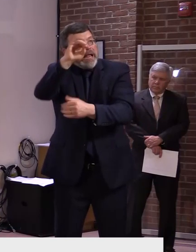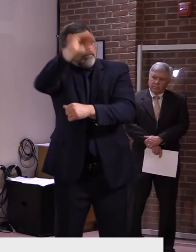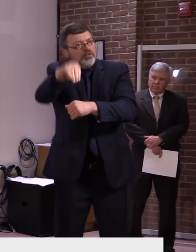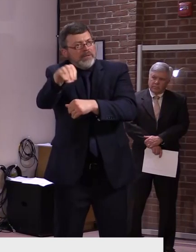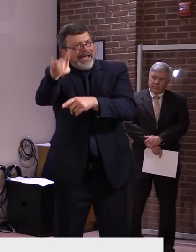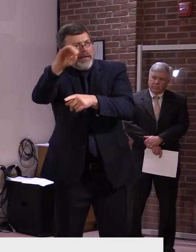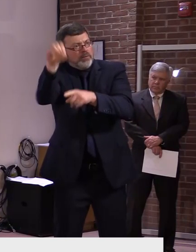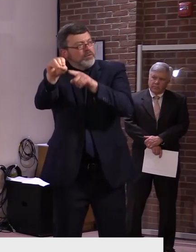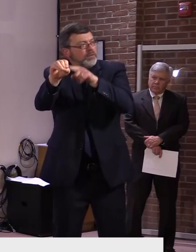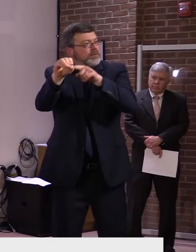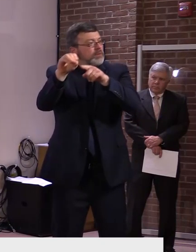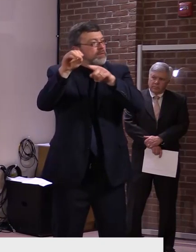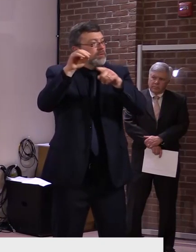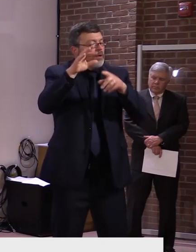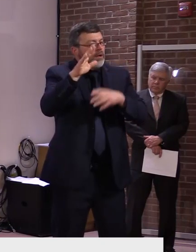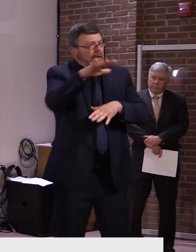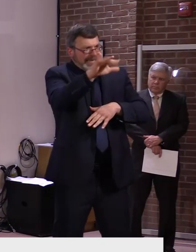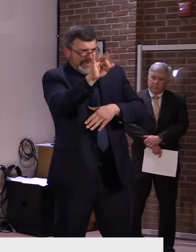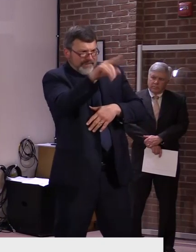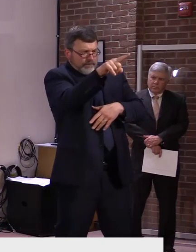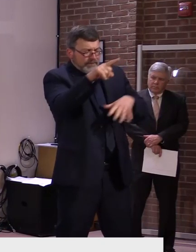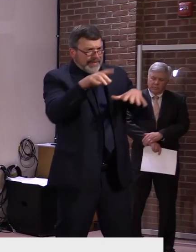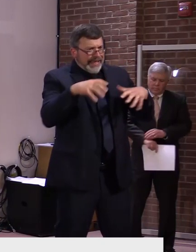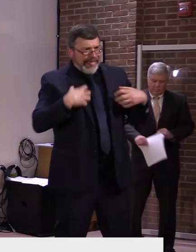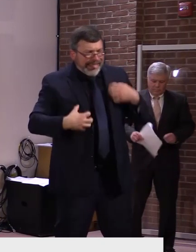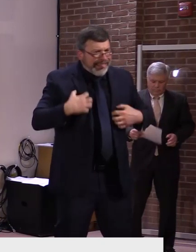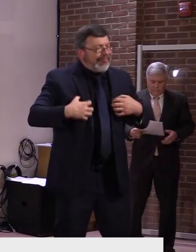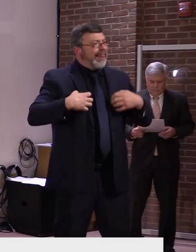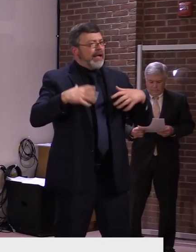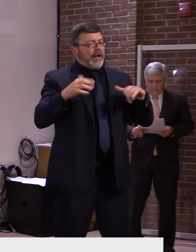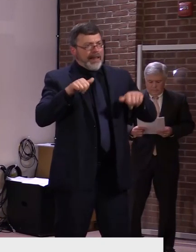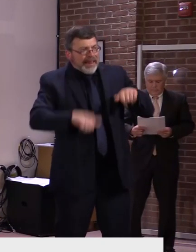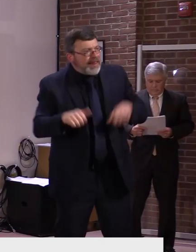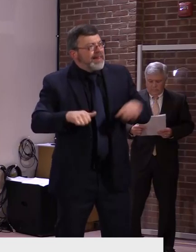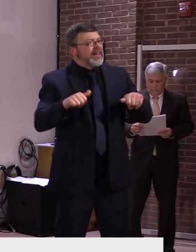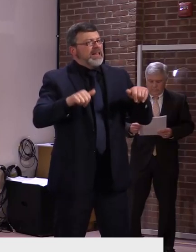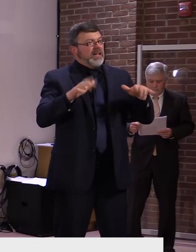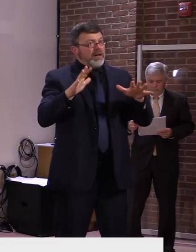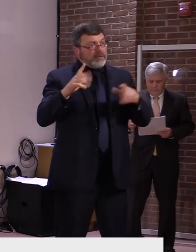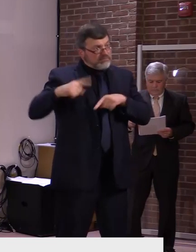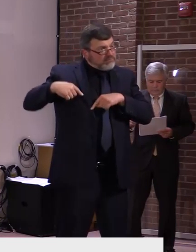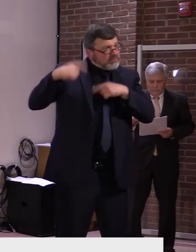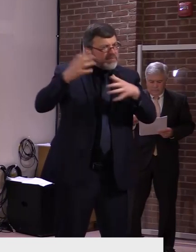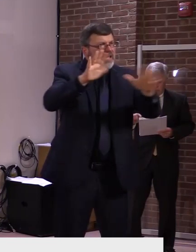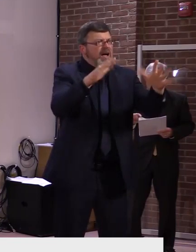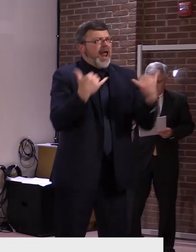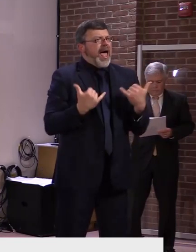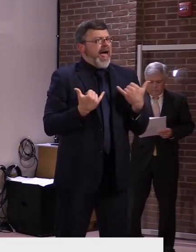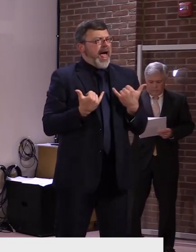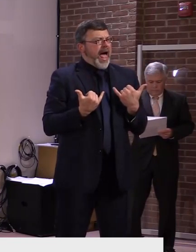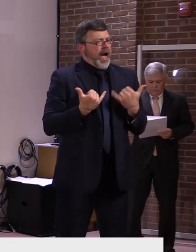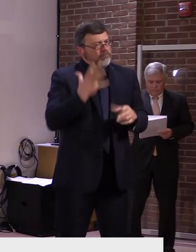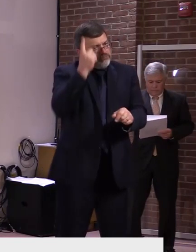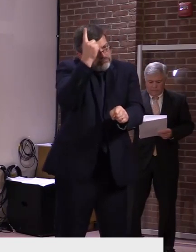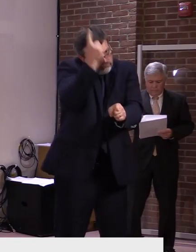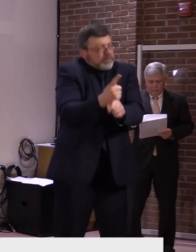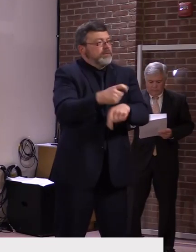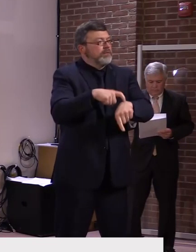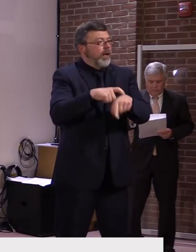yet, now is the time, because we have a chance to get back to normal faster, and it's never been easier to